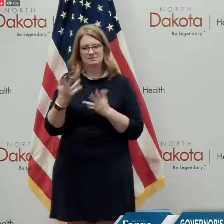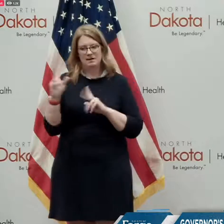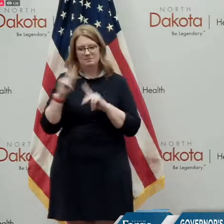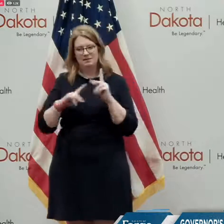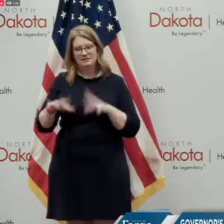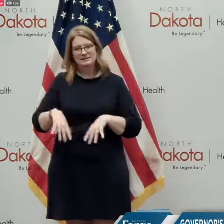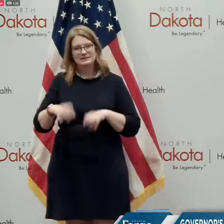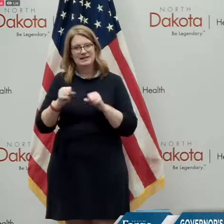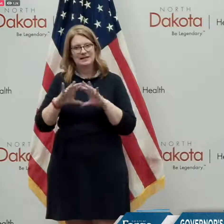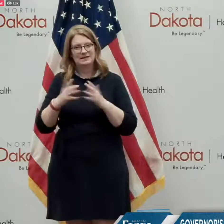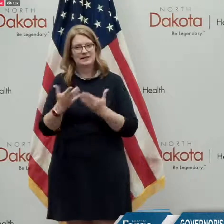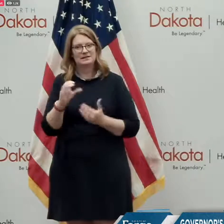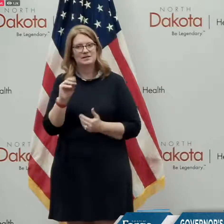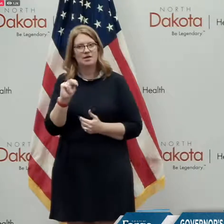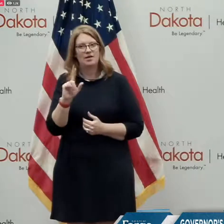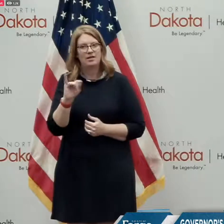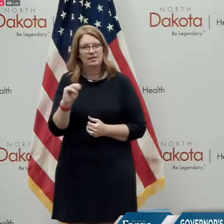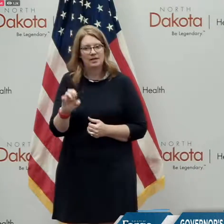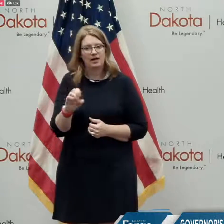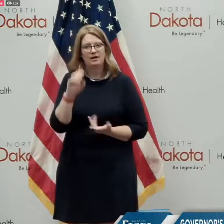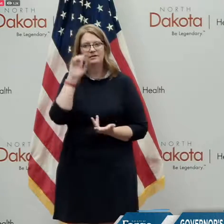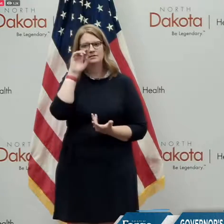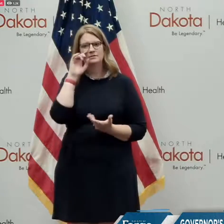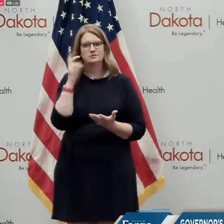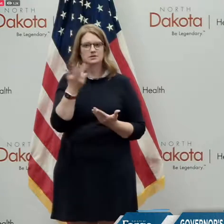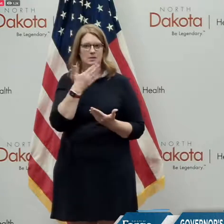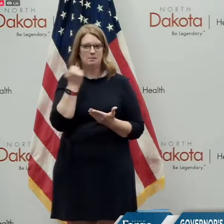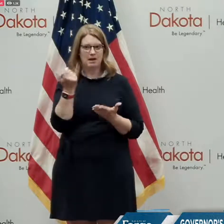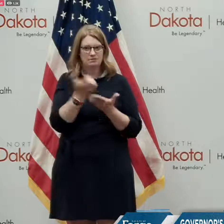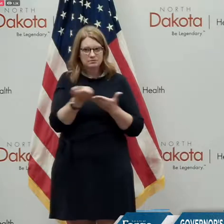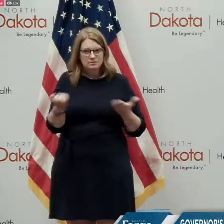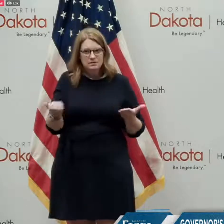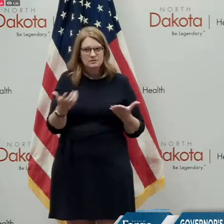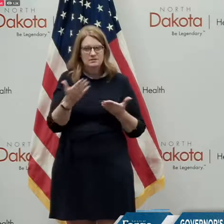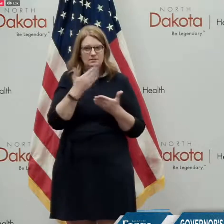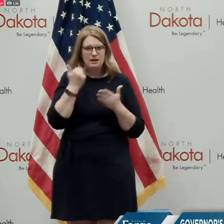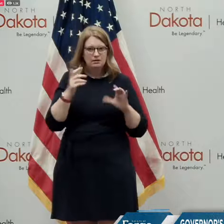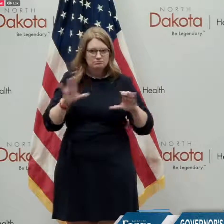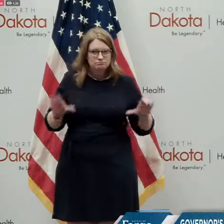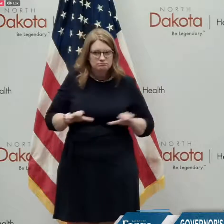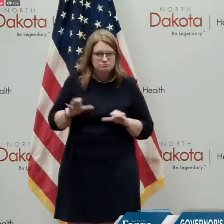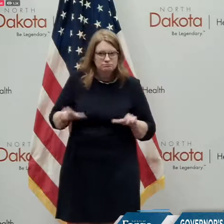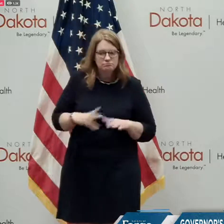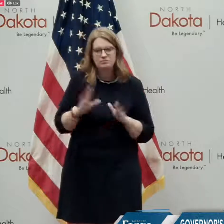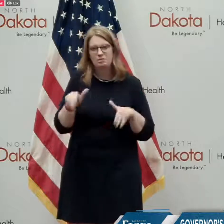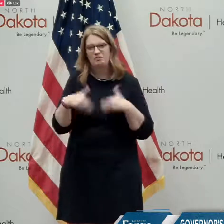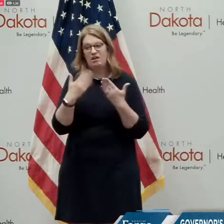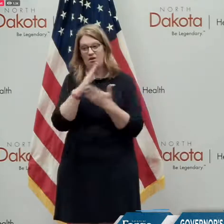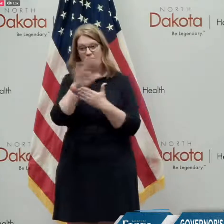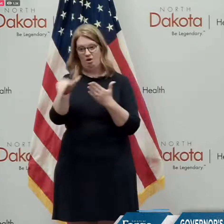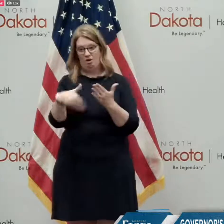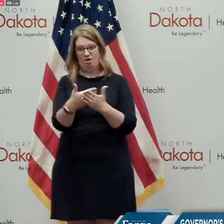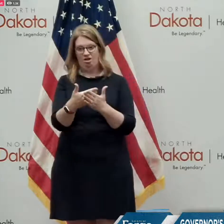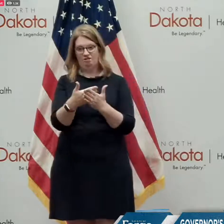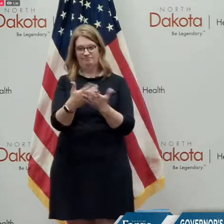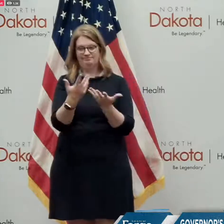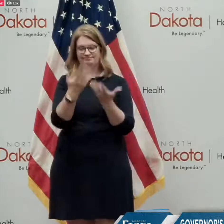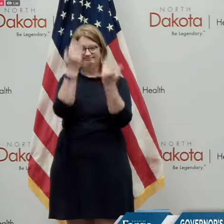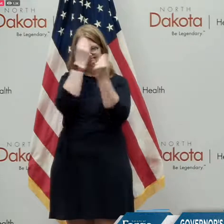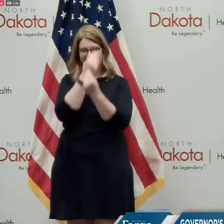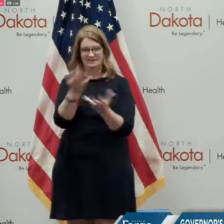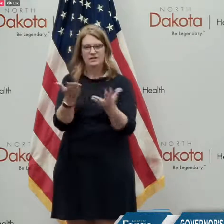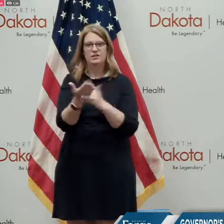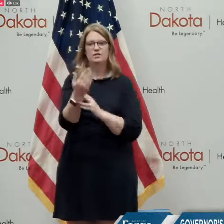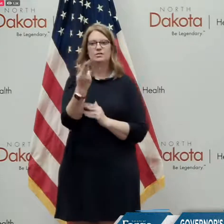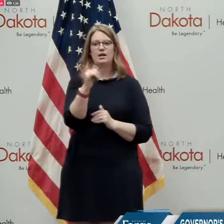but we're more equipped and better prepared than ever before to be able to deliver all content through a hybrid